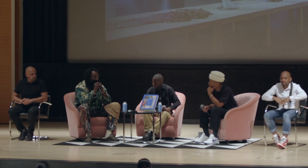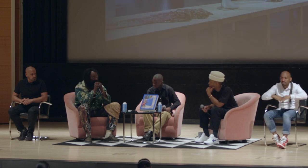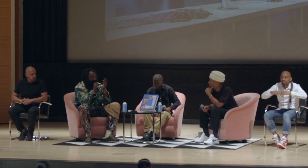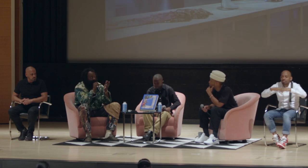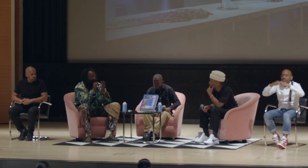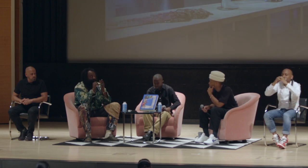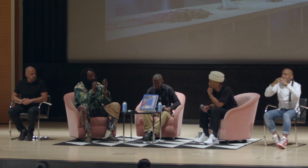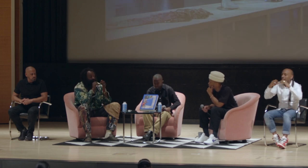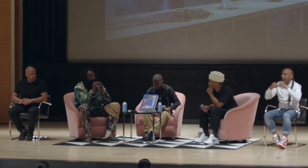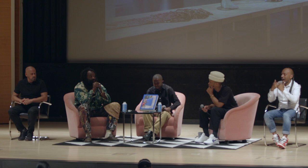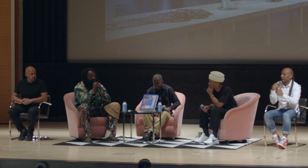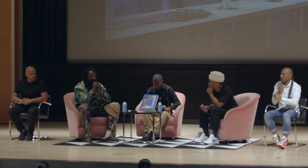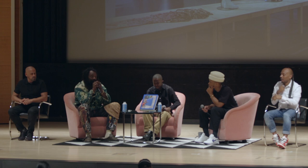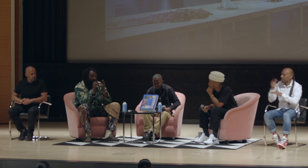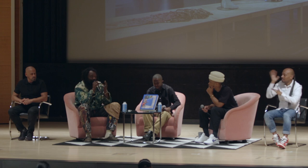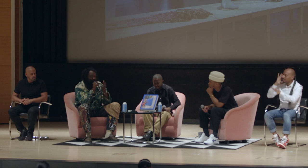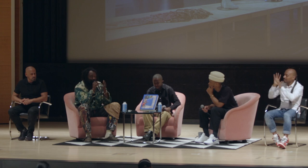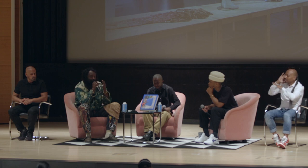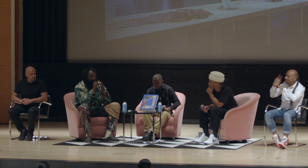tribal times to how we are now.